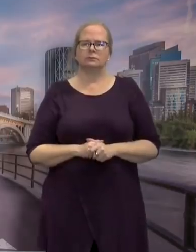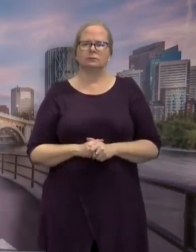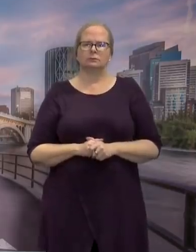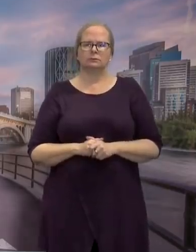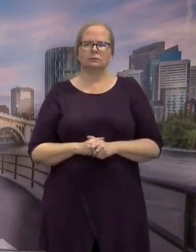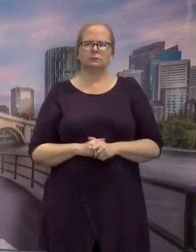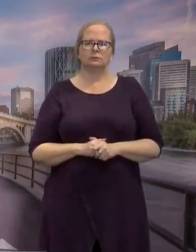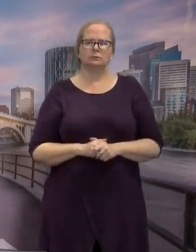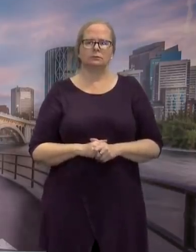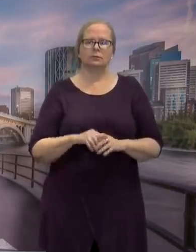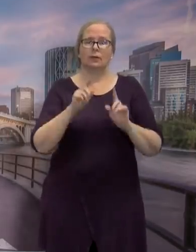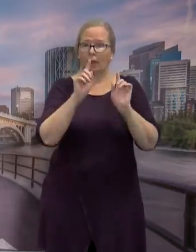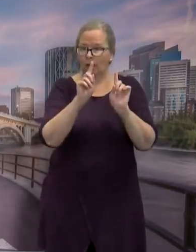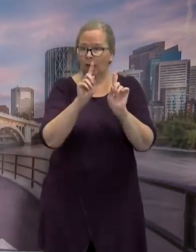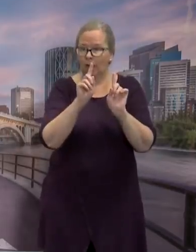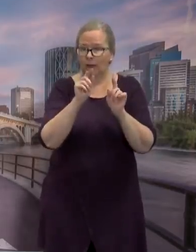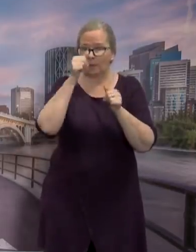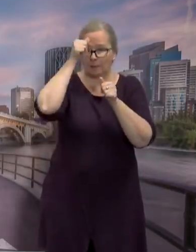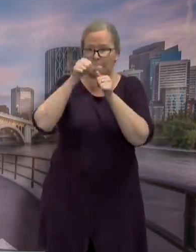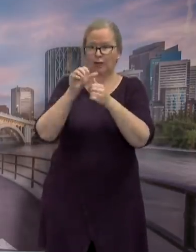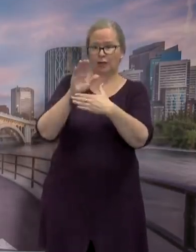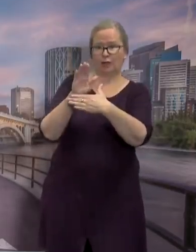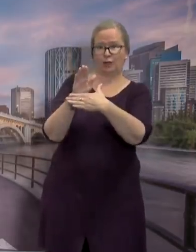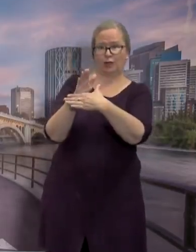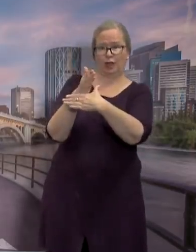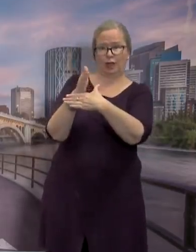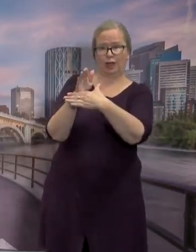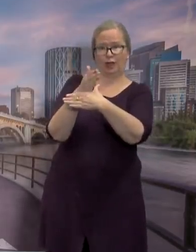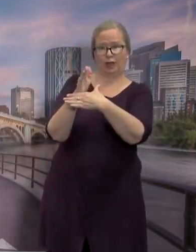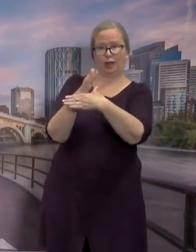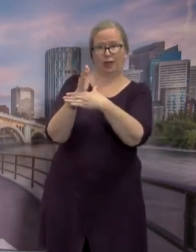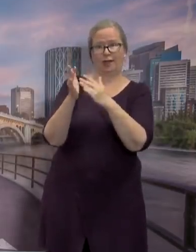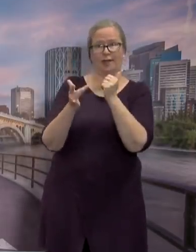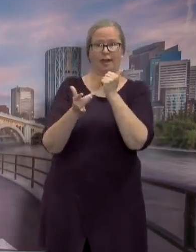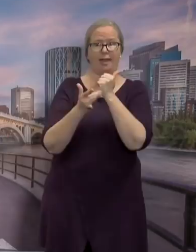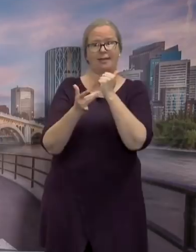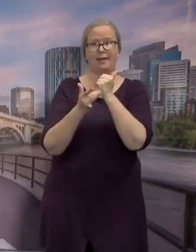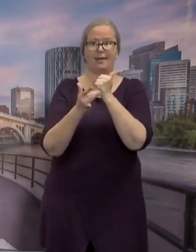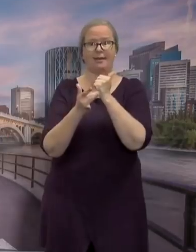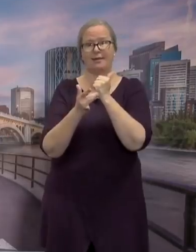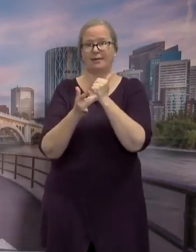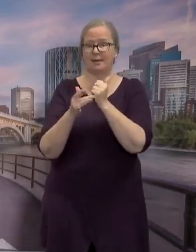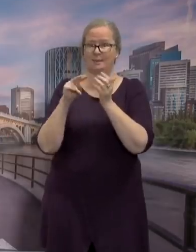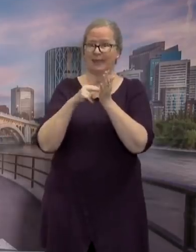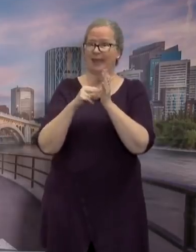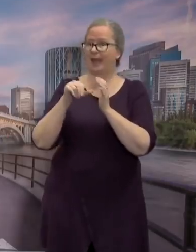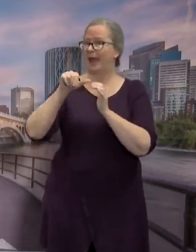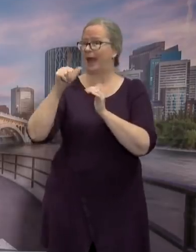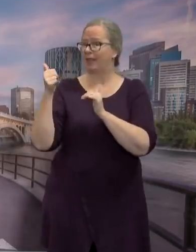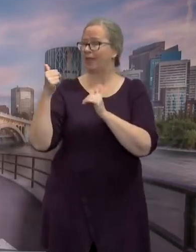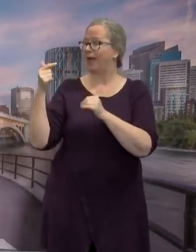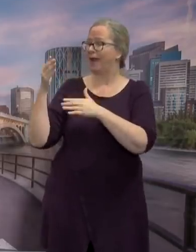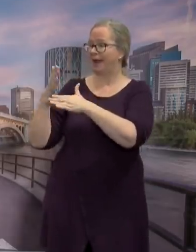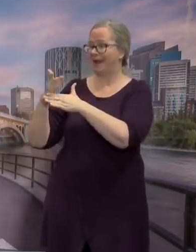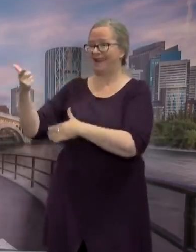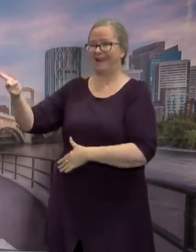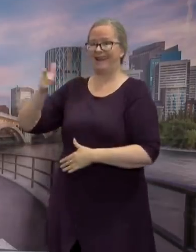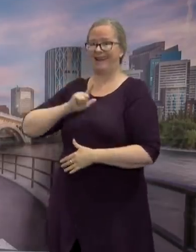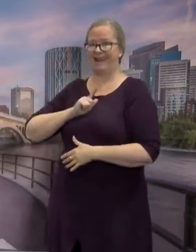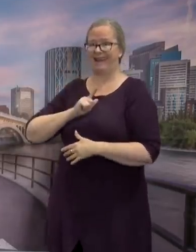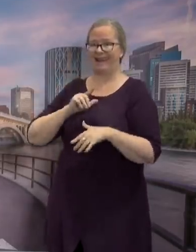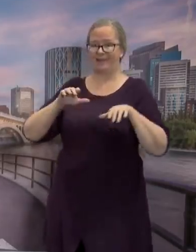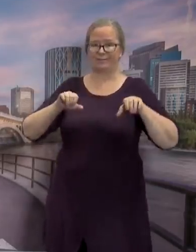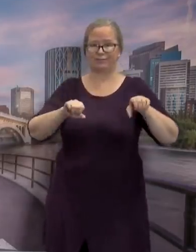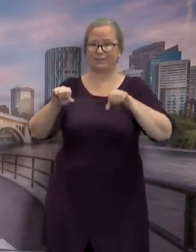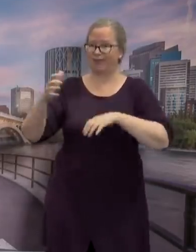are shared devices. They are high touch zones. Someone will have touched that before you. They are not sanitized between users. So you are